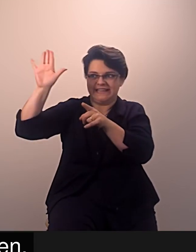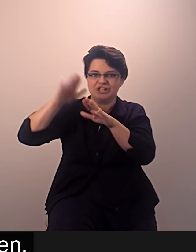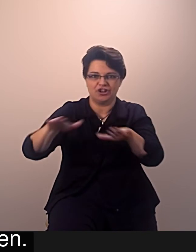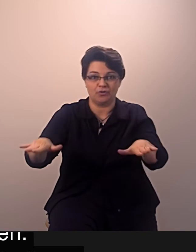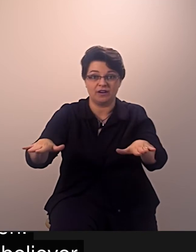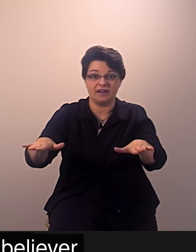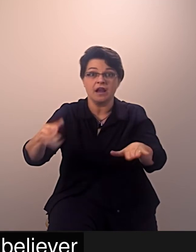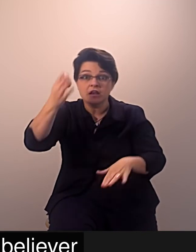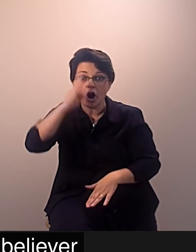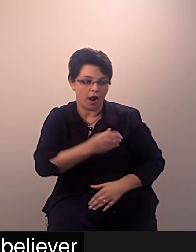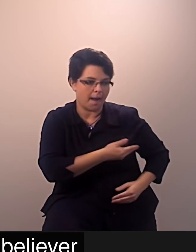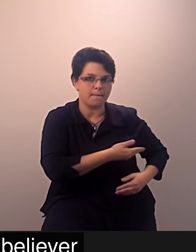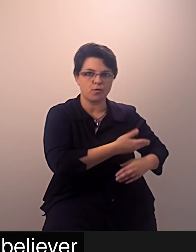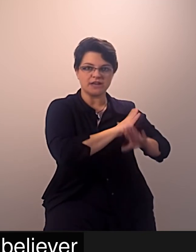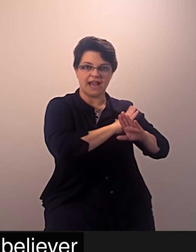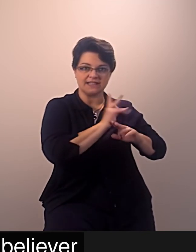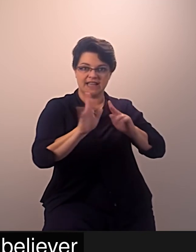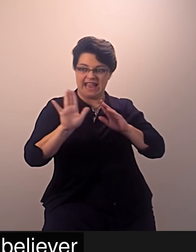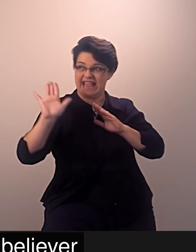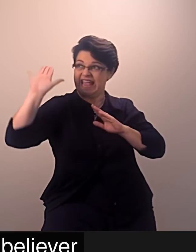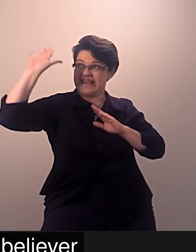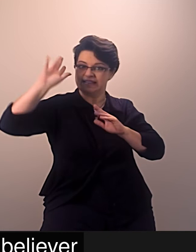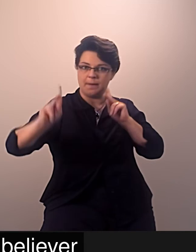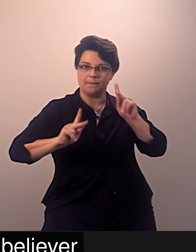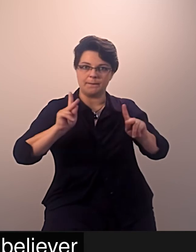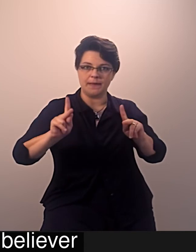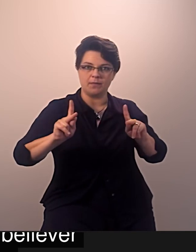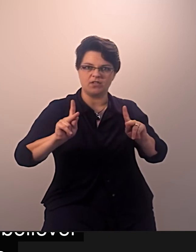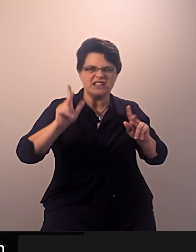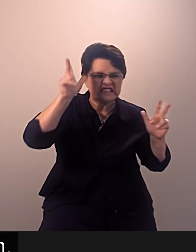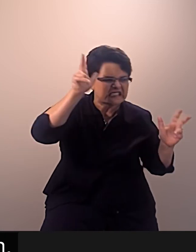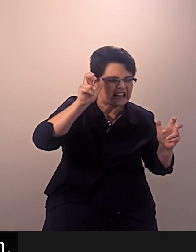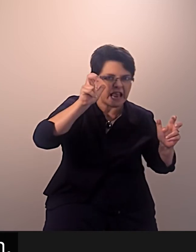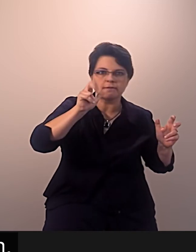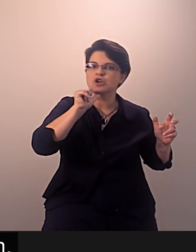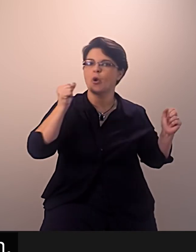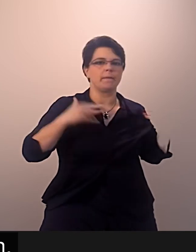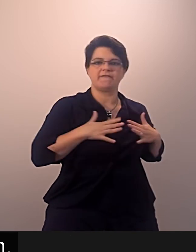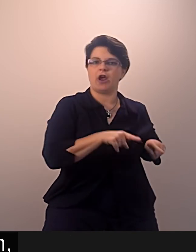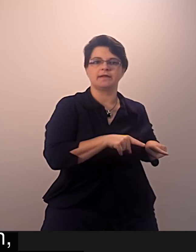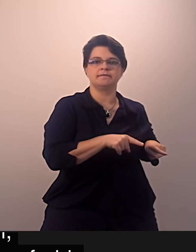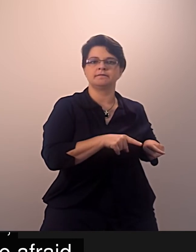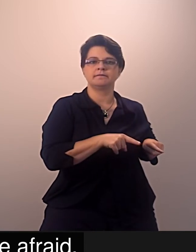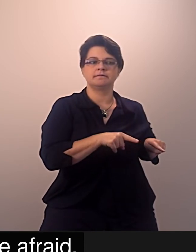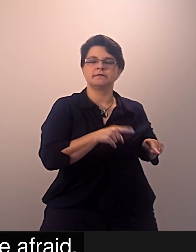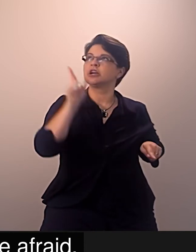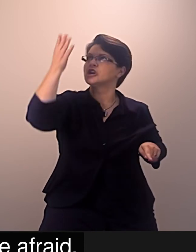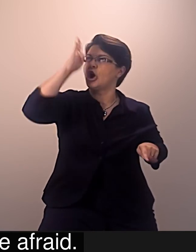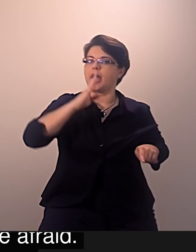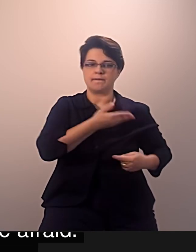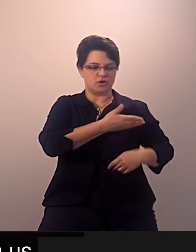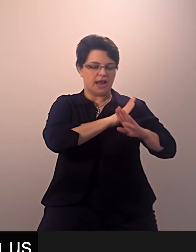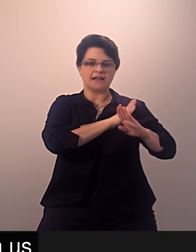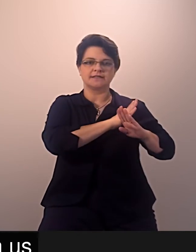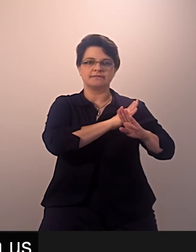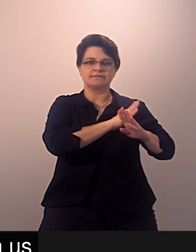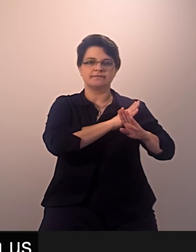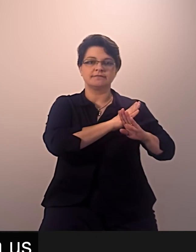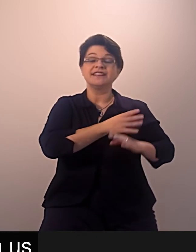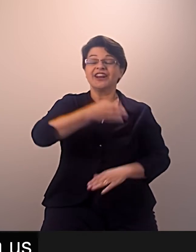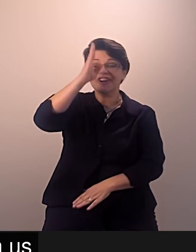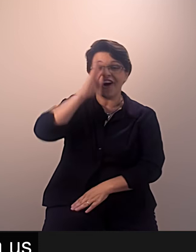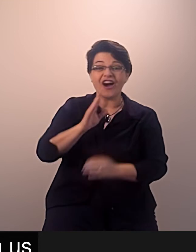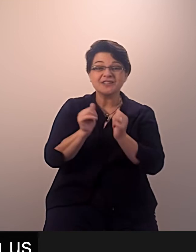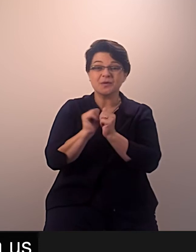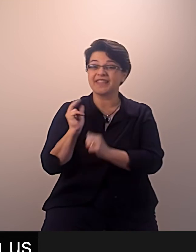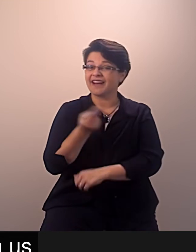from Satan, so we must not be afraid. Jesus is with us to give peace in